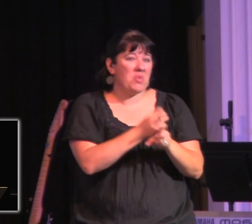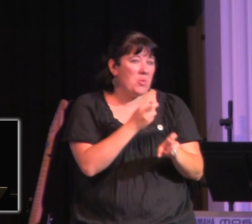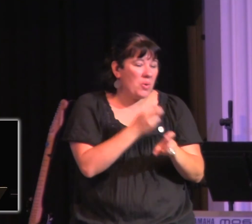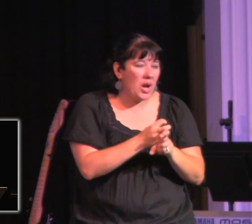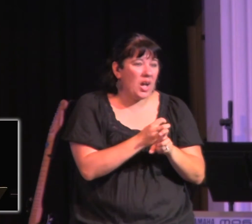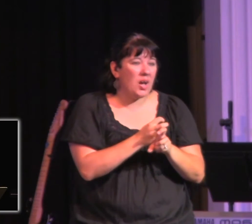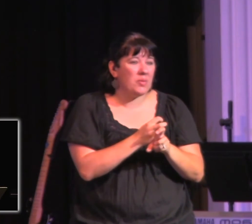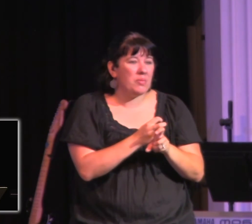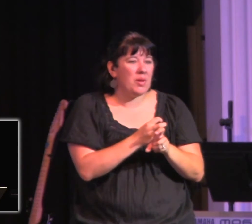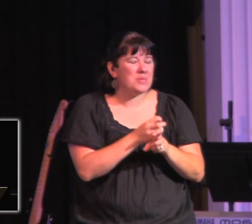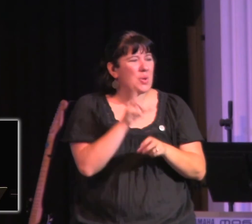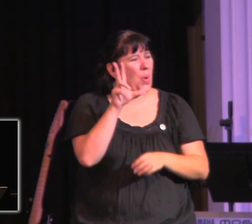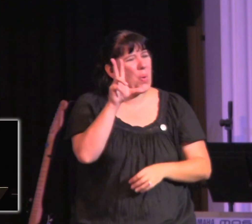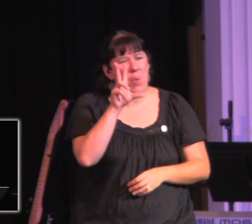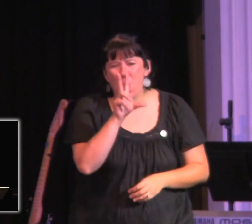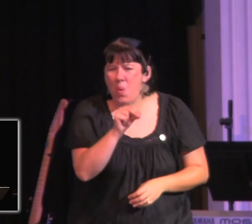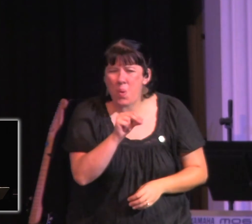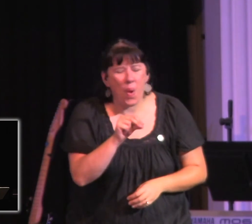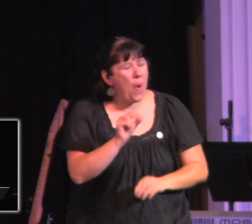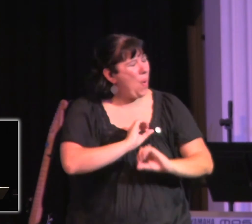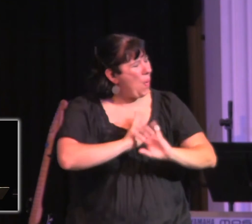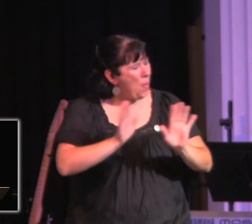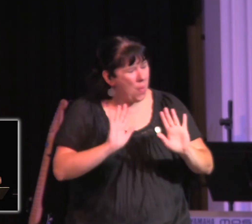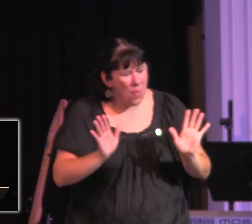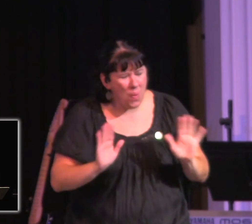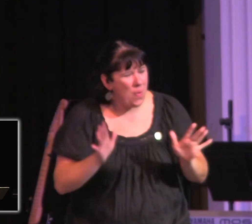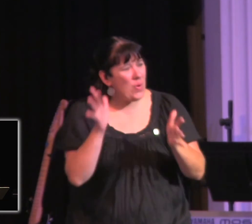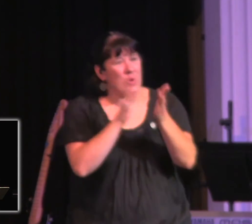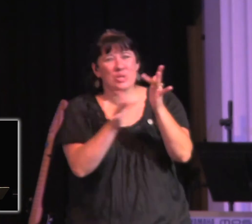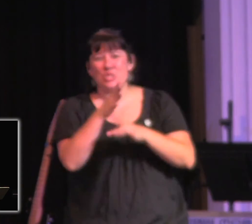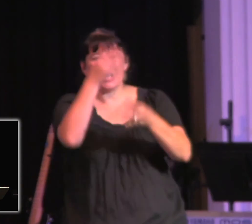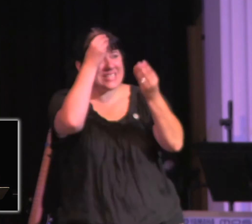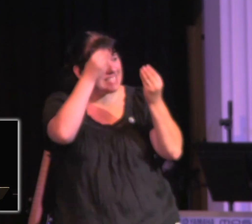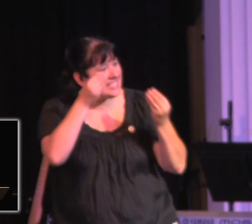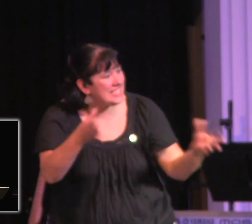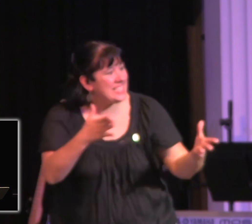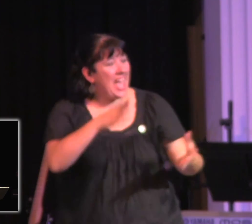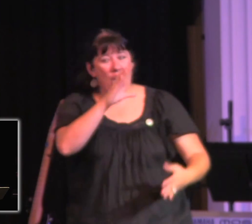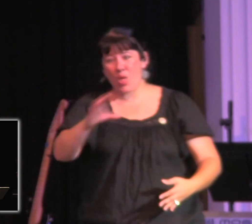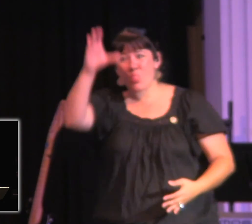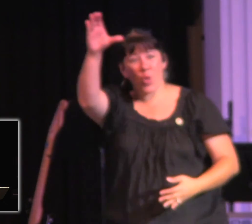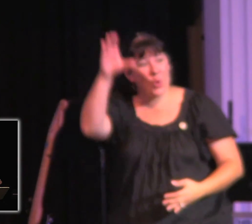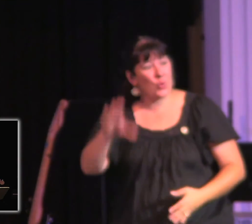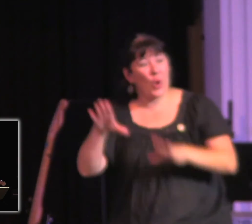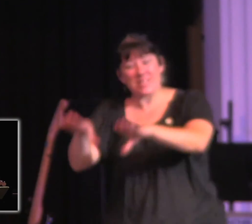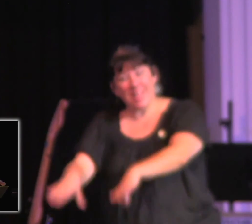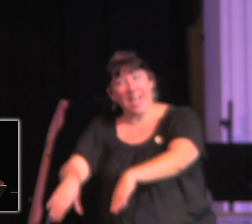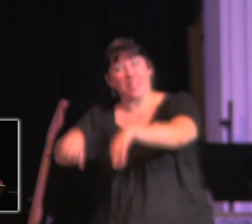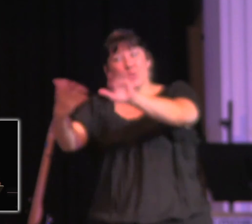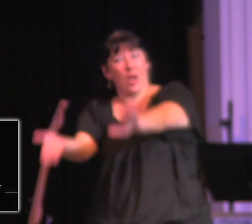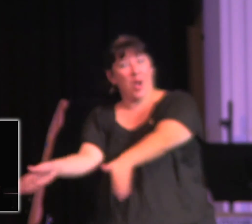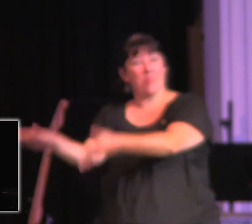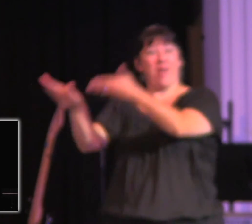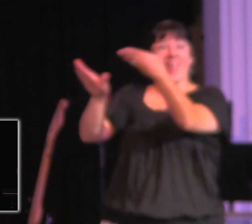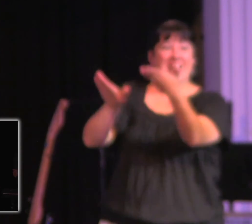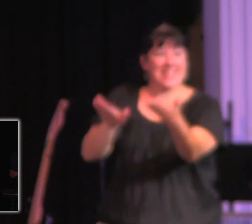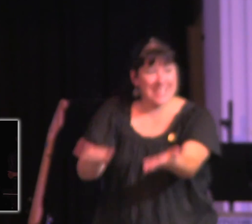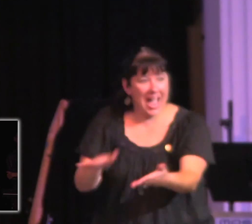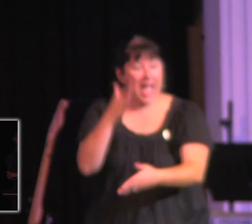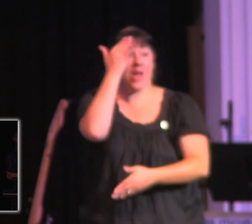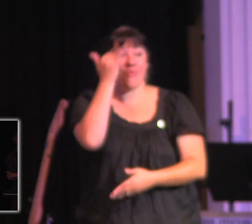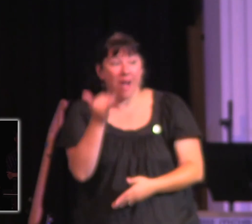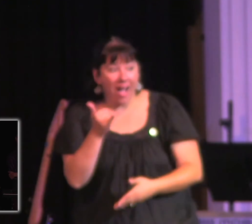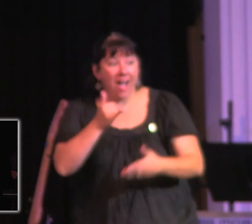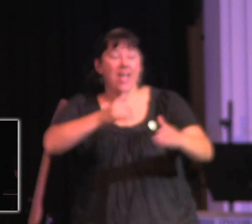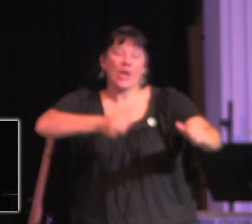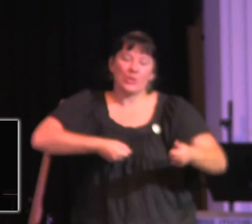Jesus is here to say, no, I died on the cross so that you don't have to be broken, but you can be healed. Amen? Come on, y'all believe